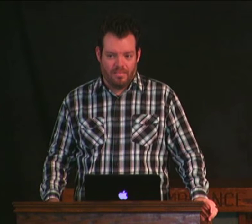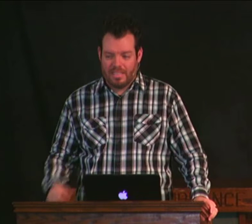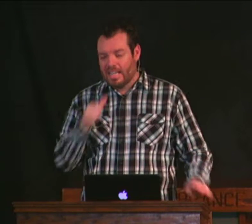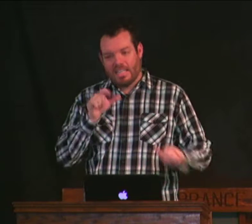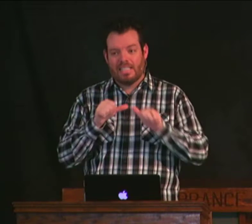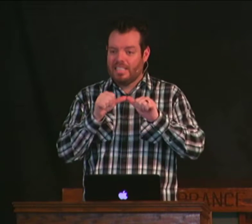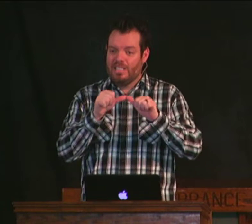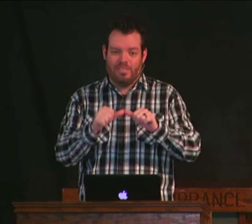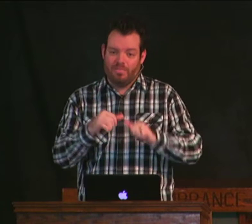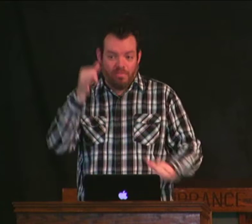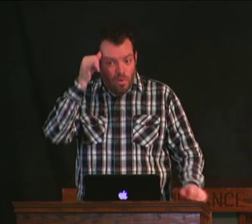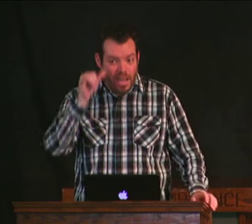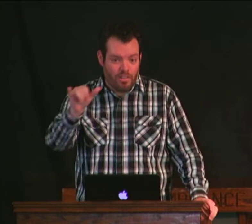Not going to let it continue forever.